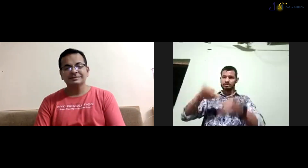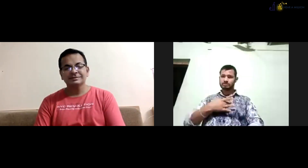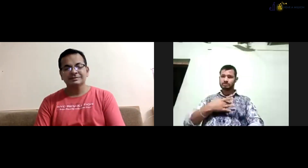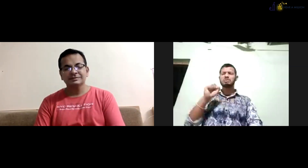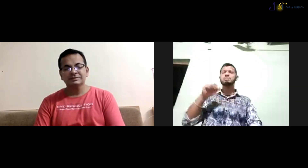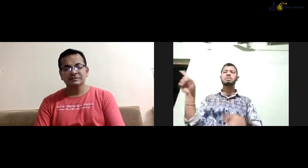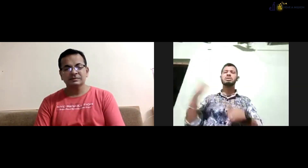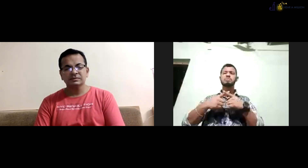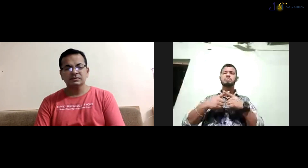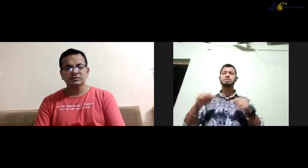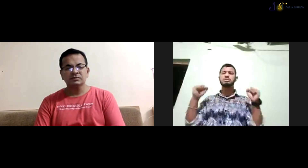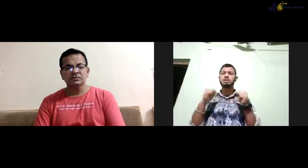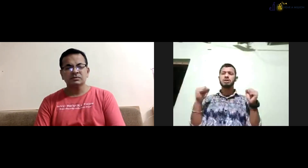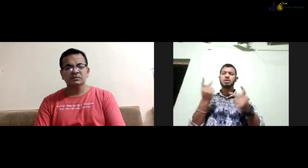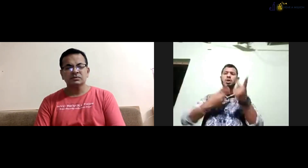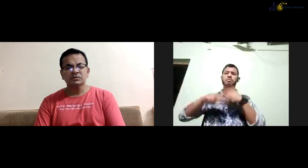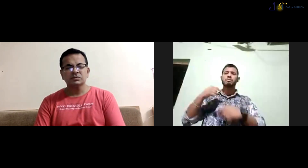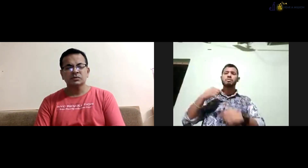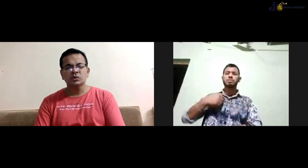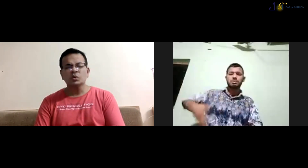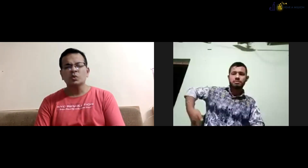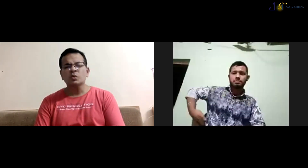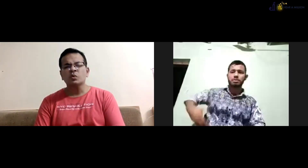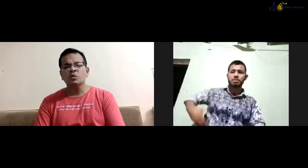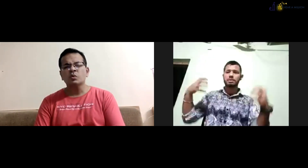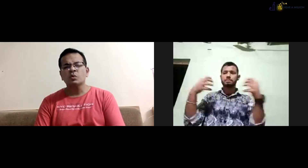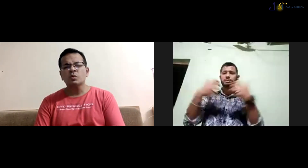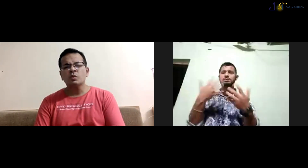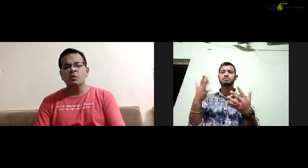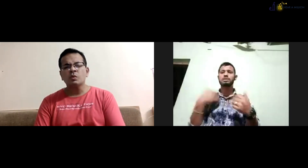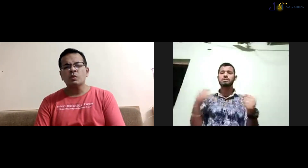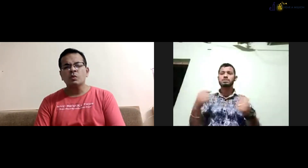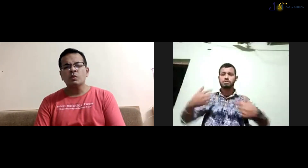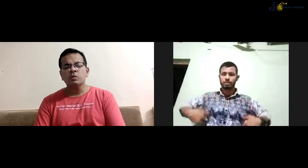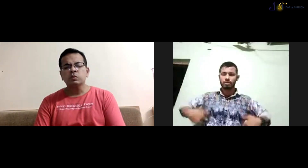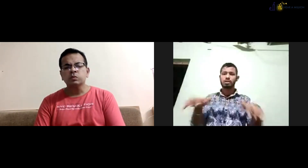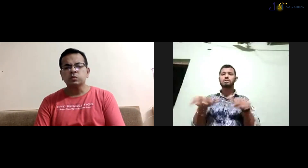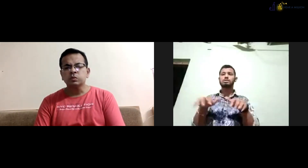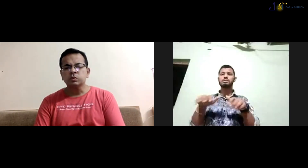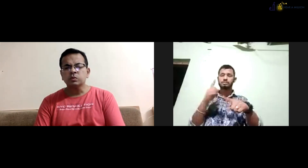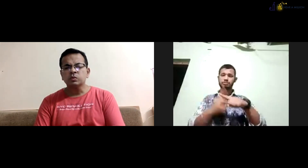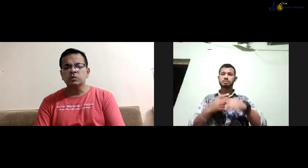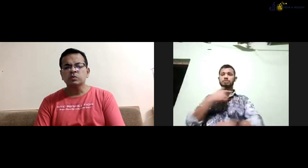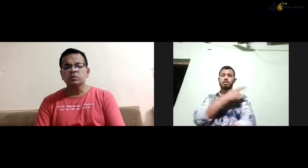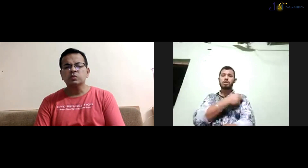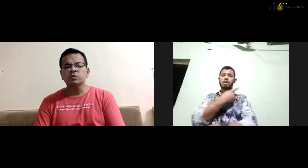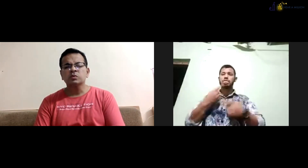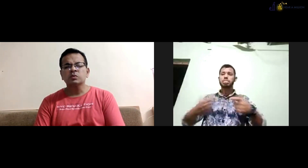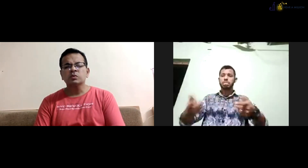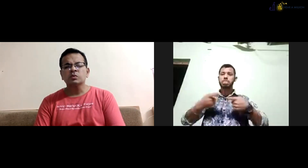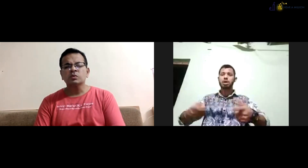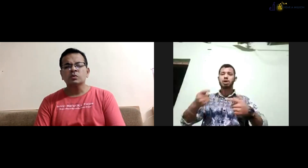we came here in India. So we in Nepal, the weather condition was not suitable for